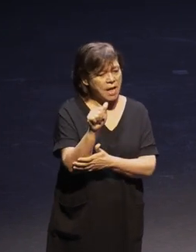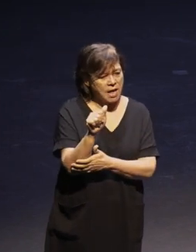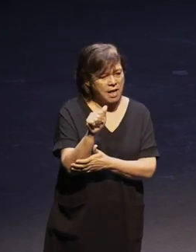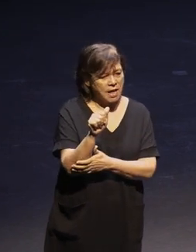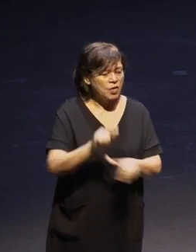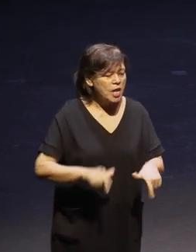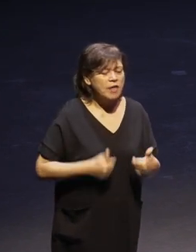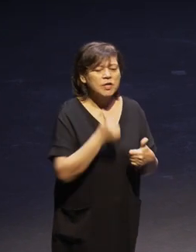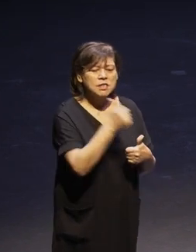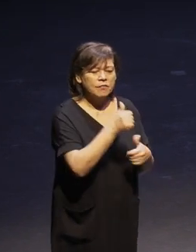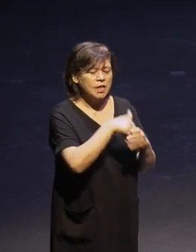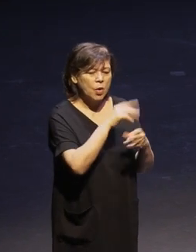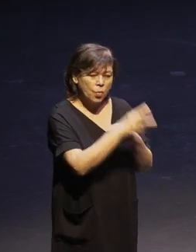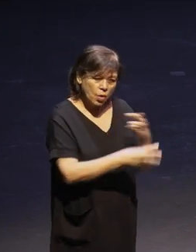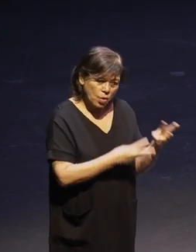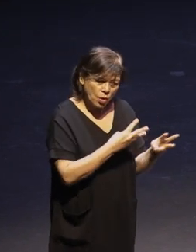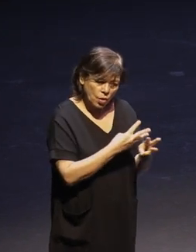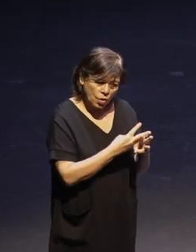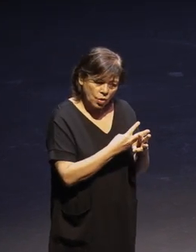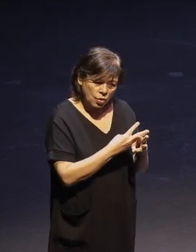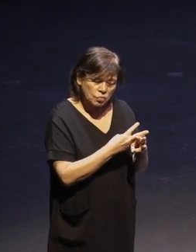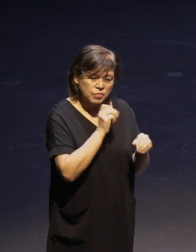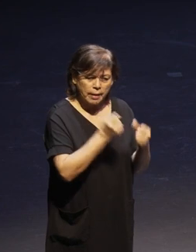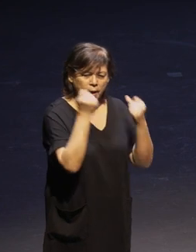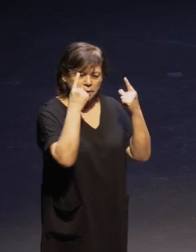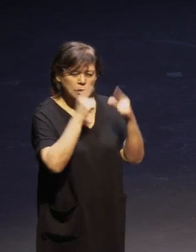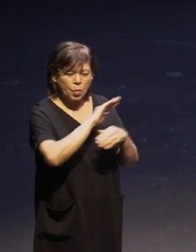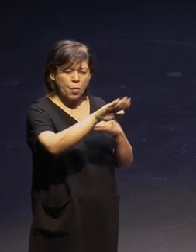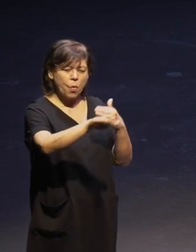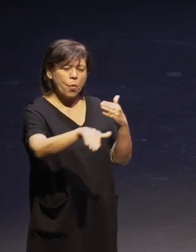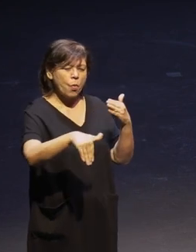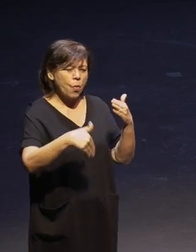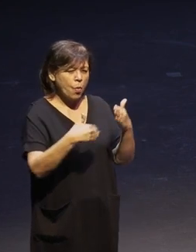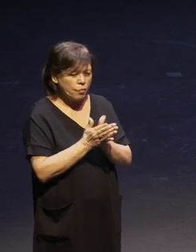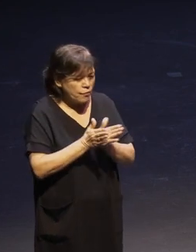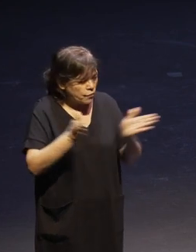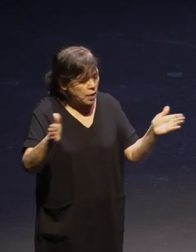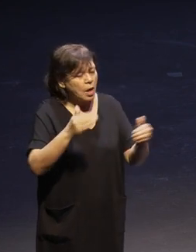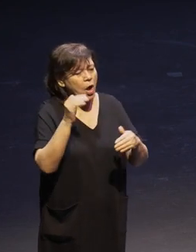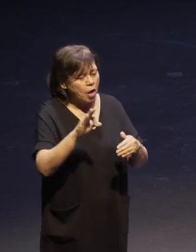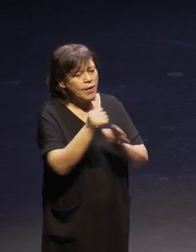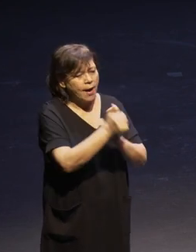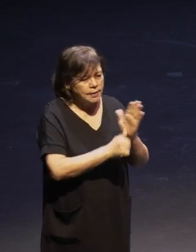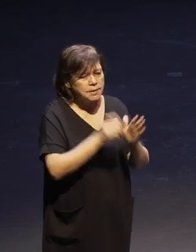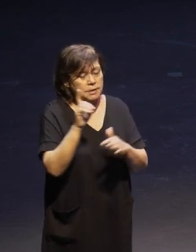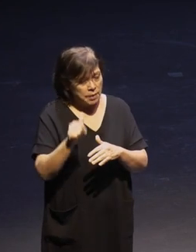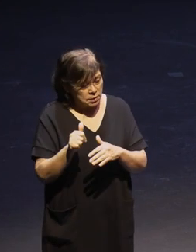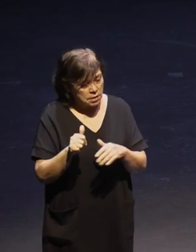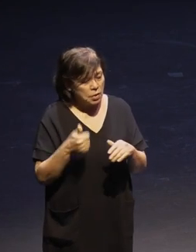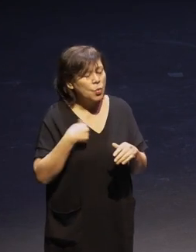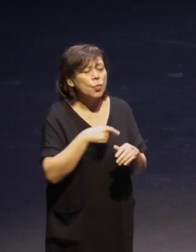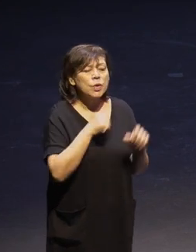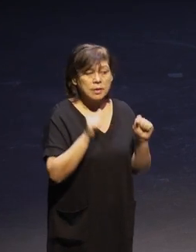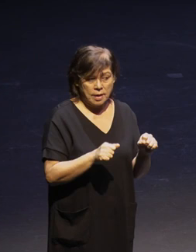lived experience. And when we can embrace the full spectrum of arts and disability field, it would also encompass working with